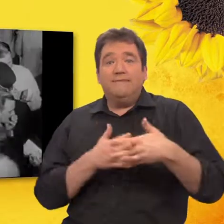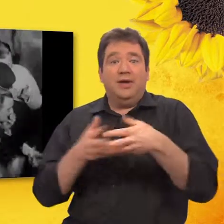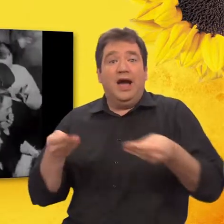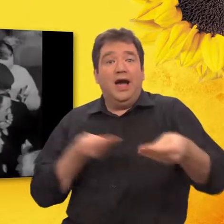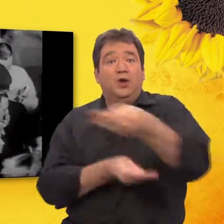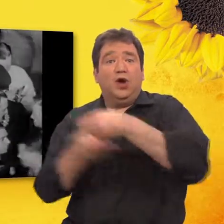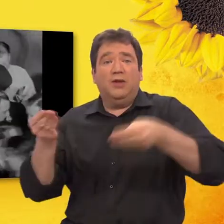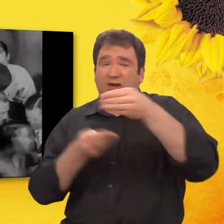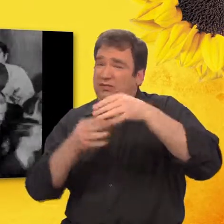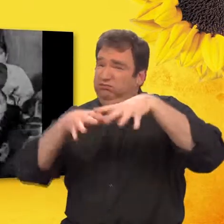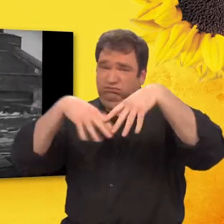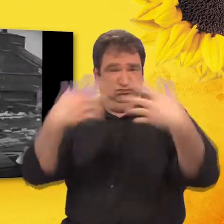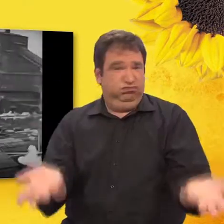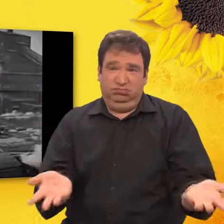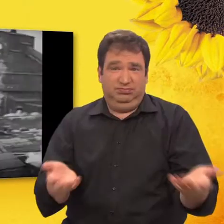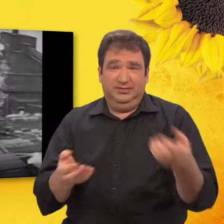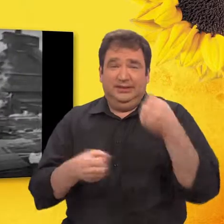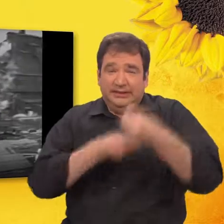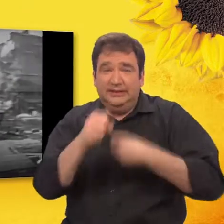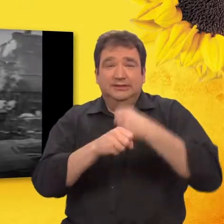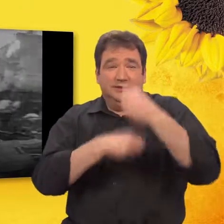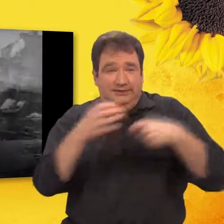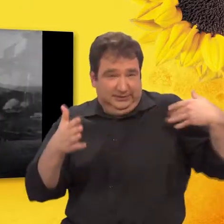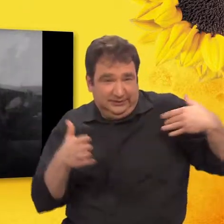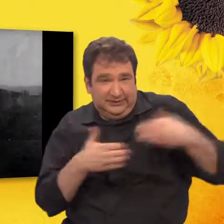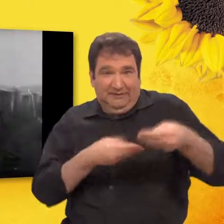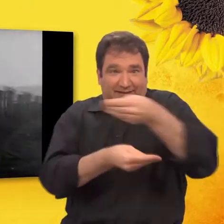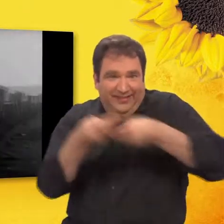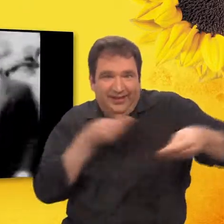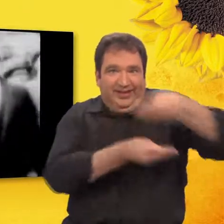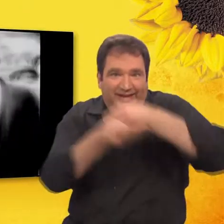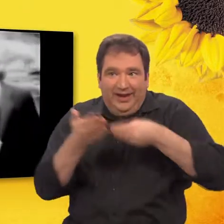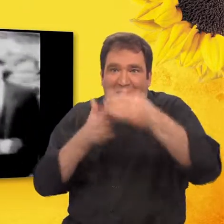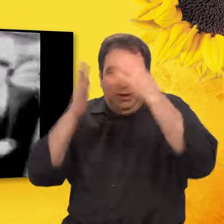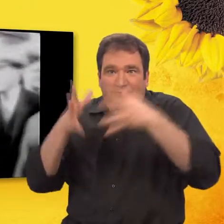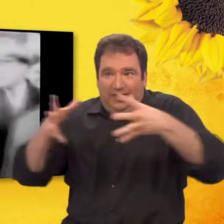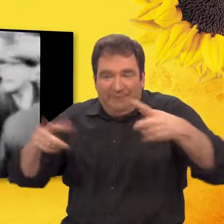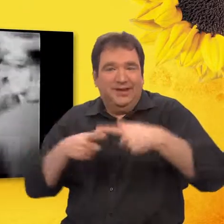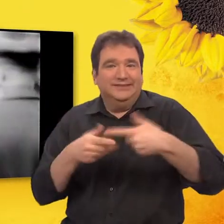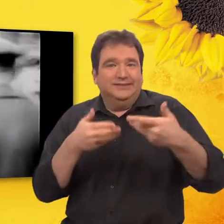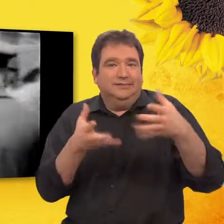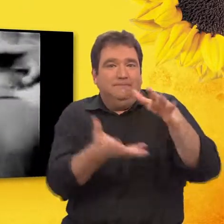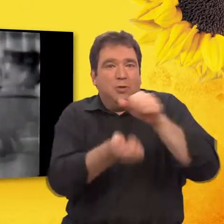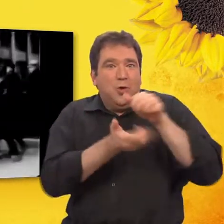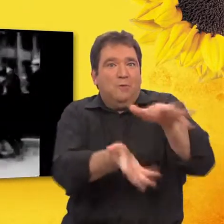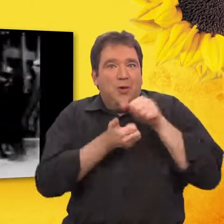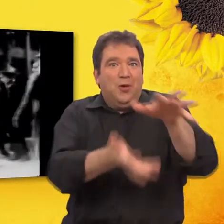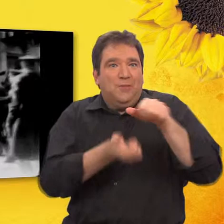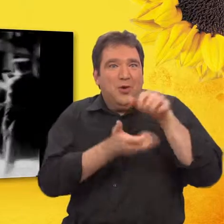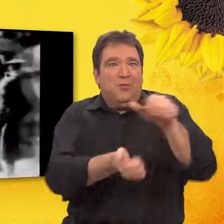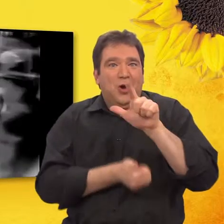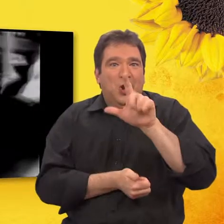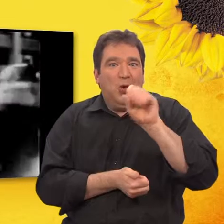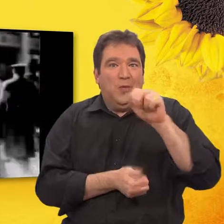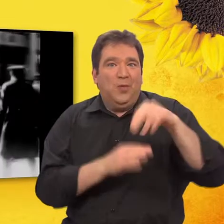On Black Thursday, the American economy dismantled after years of financial and real estate speculation and easy